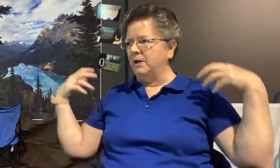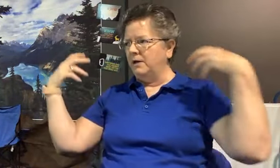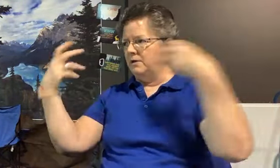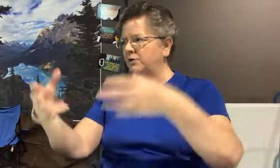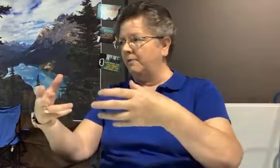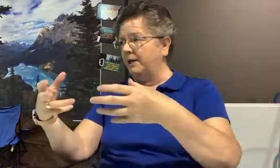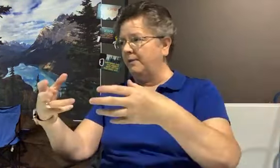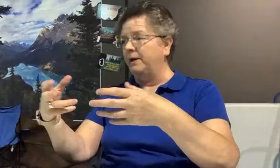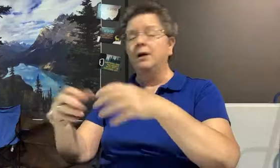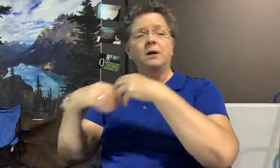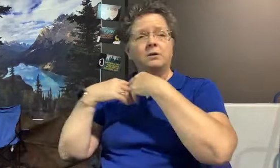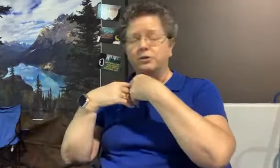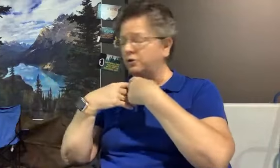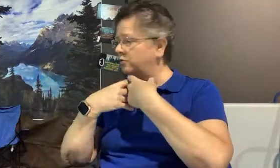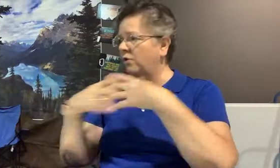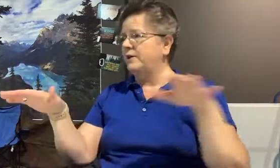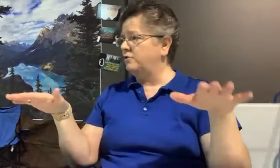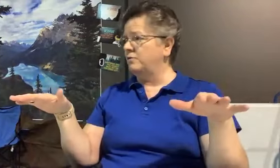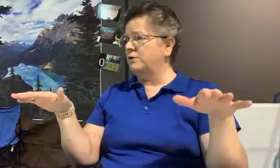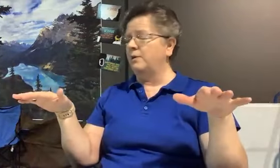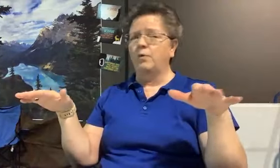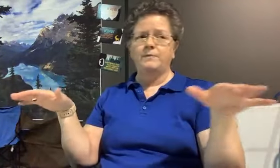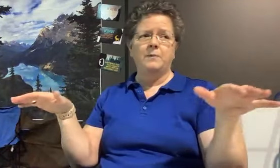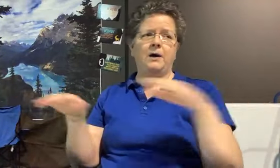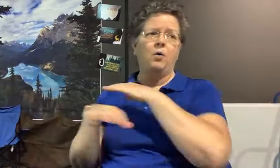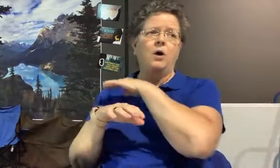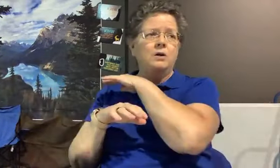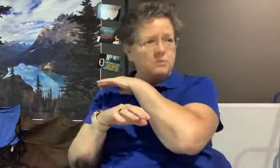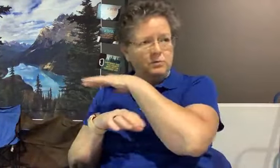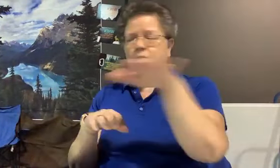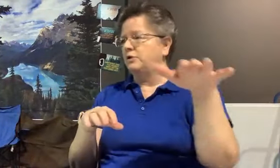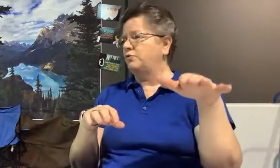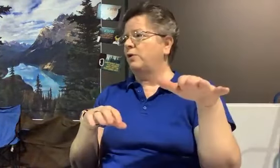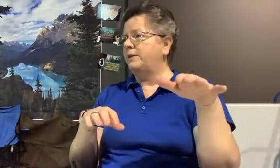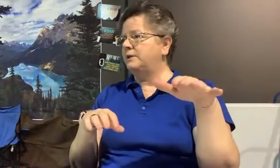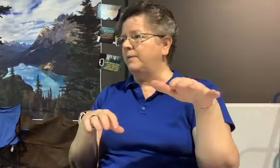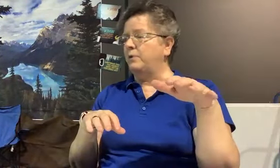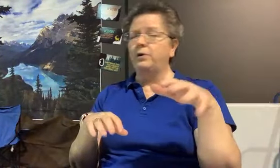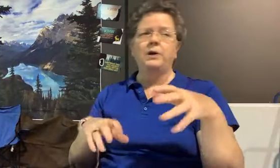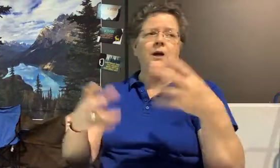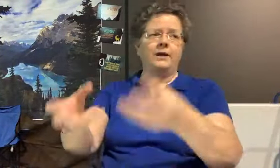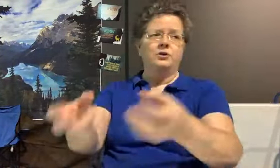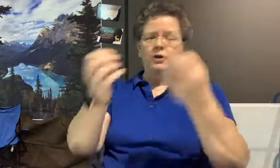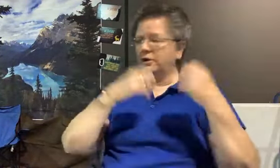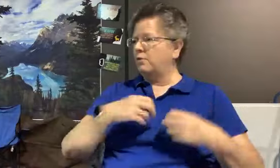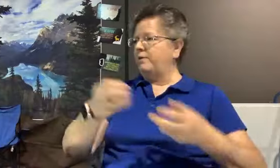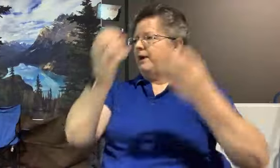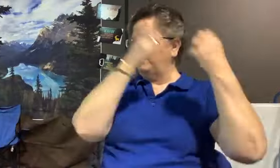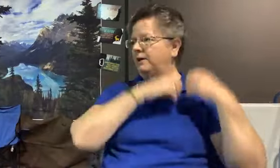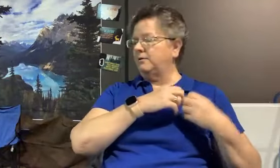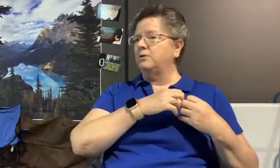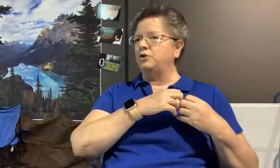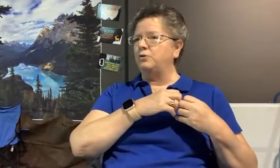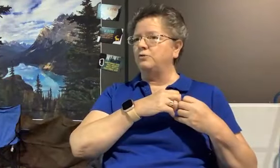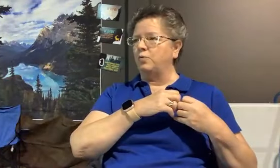Babylon and his army came in, destroyed Jerusalem, wiped them out, destroyed the temple, and took the remaining Jews with